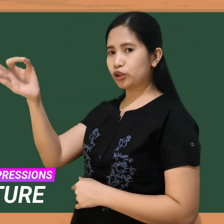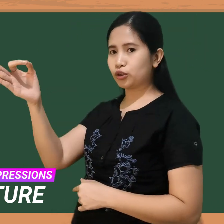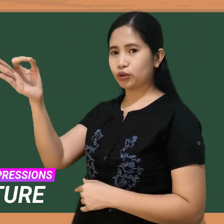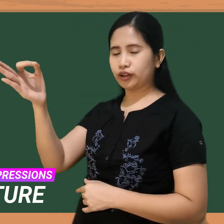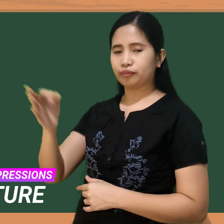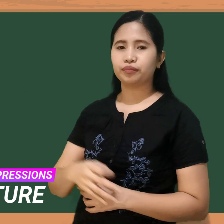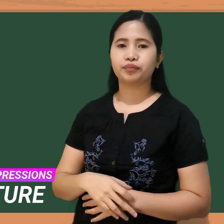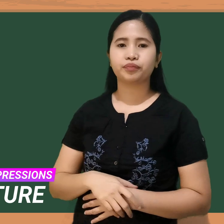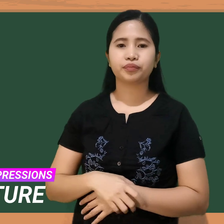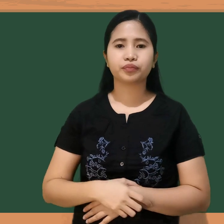Future.